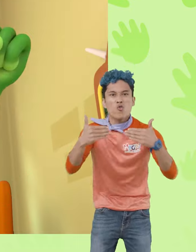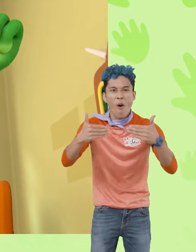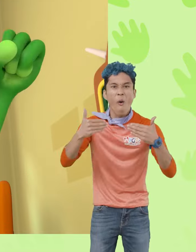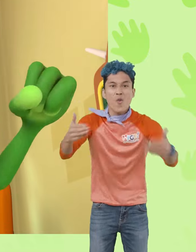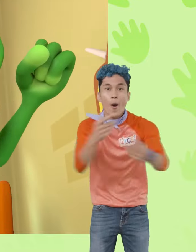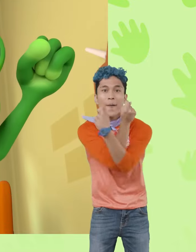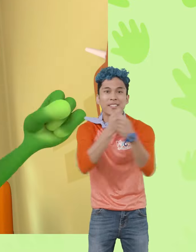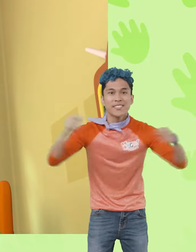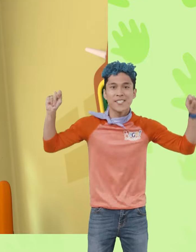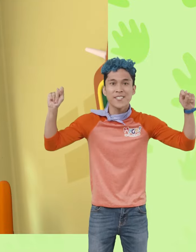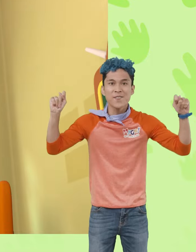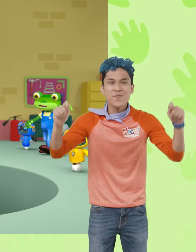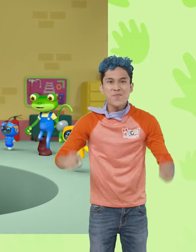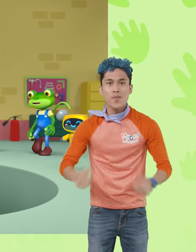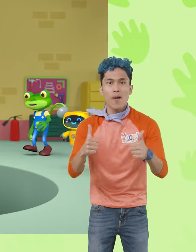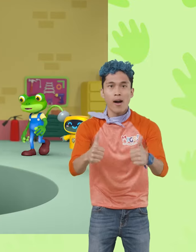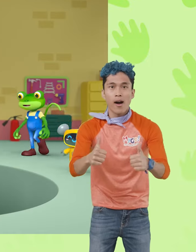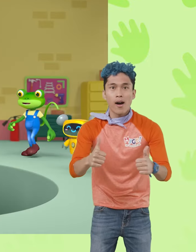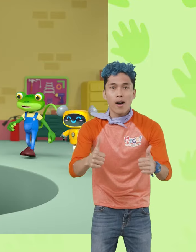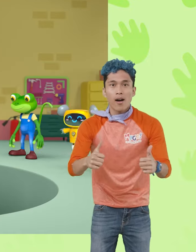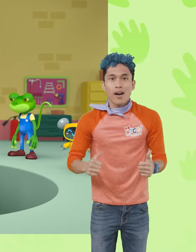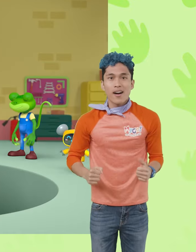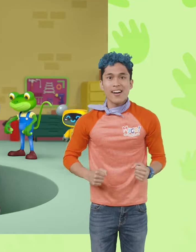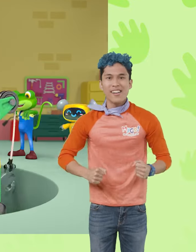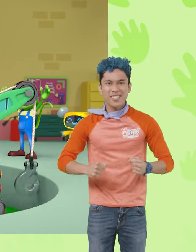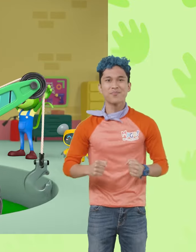Go, Tilly Tow Truck!